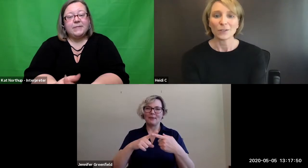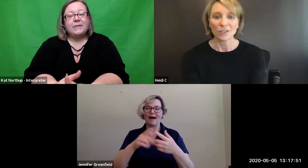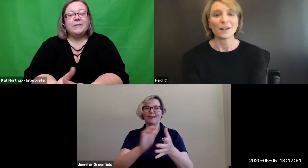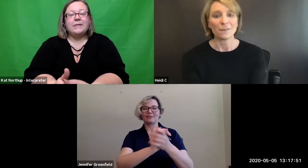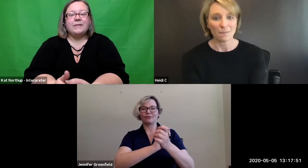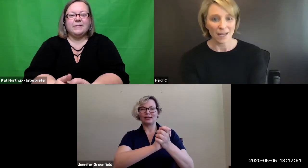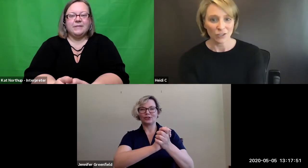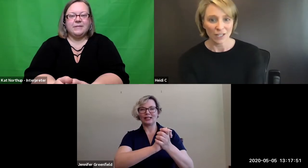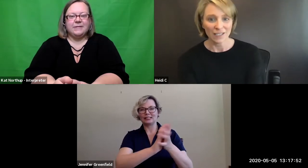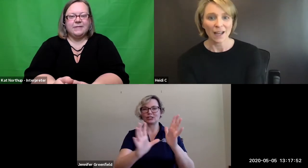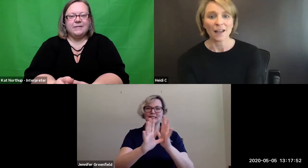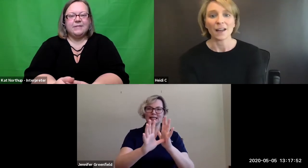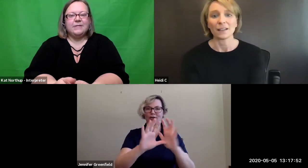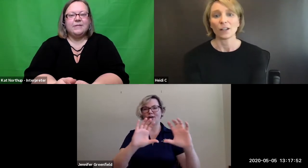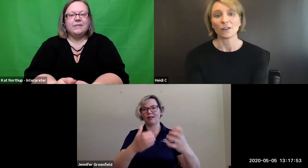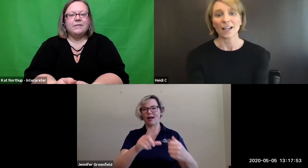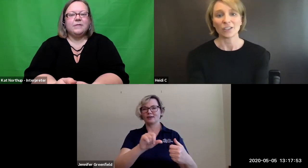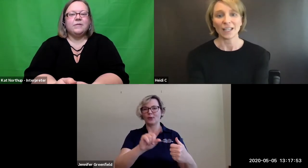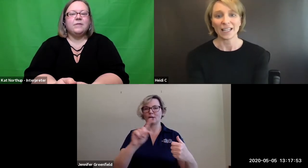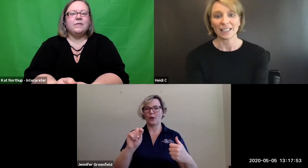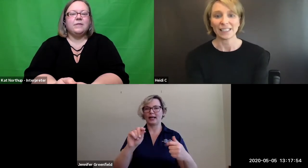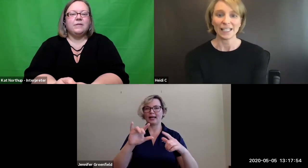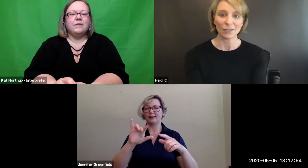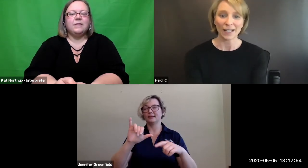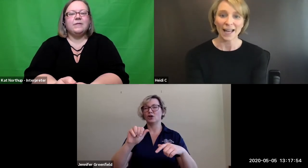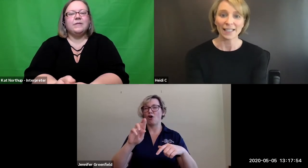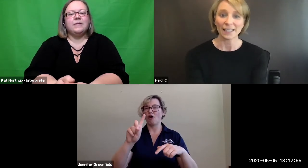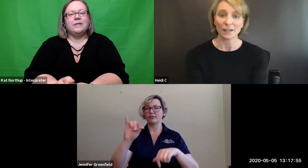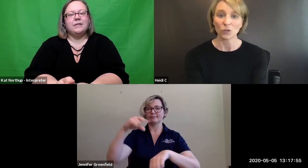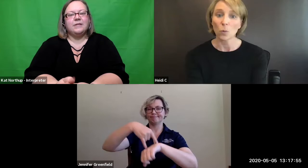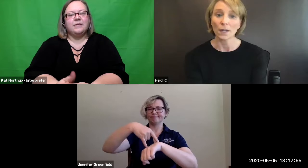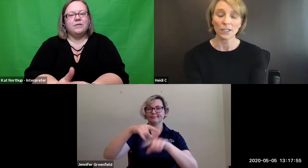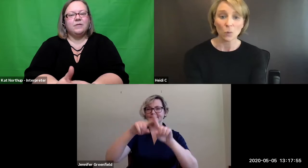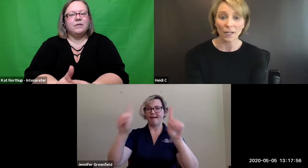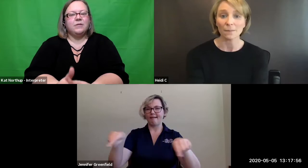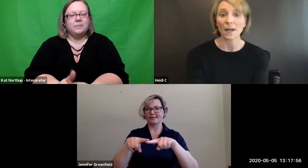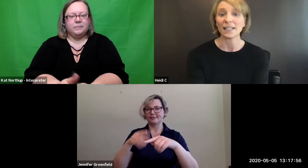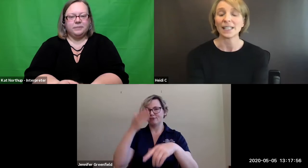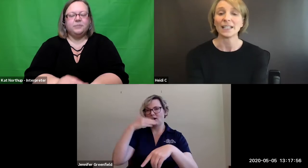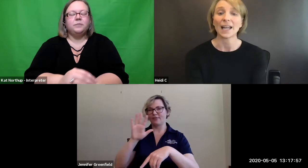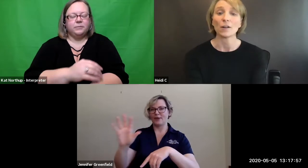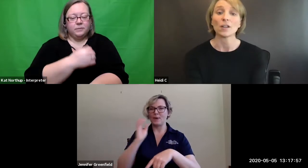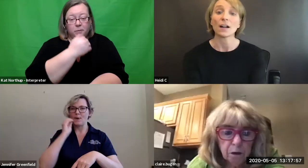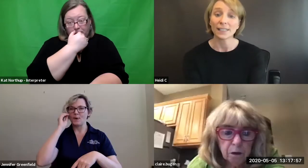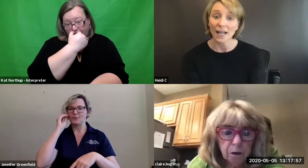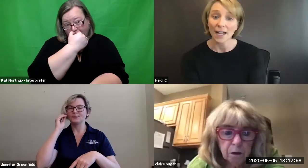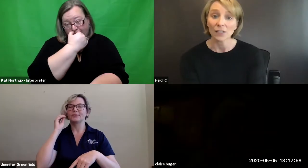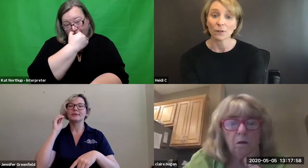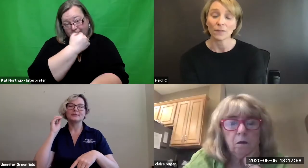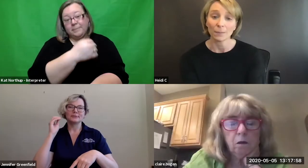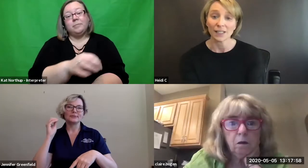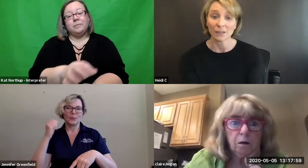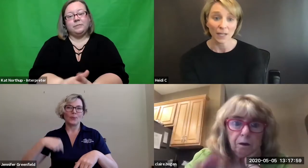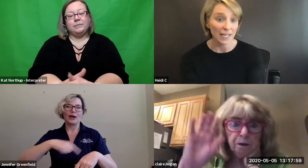Also, which has already been mentioned, congratulating the senior class of 2020 by sending out yard signs